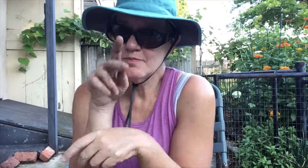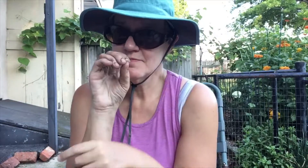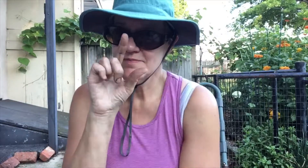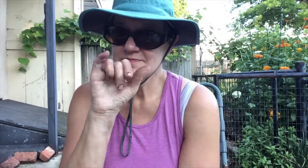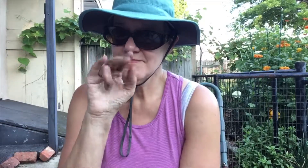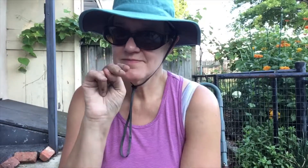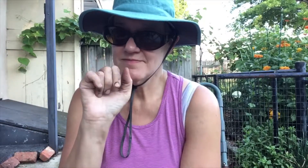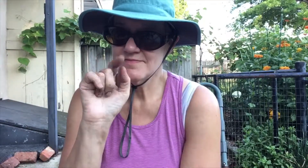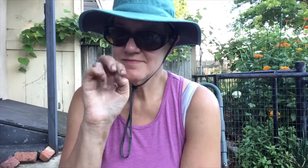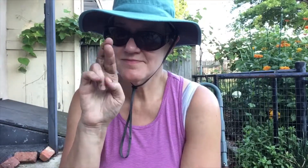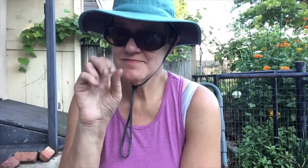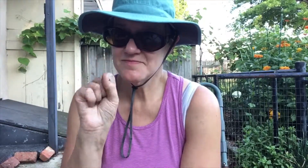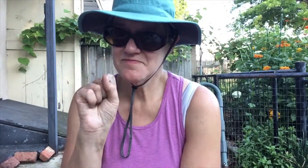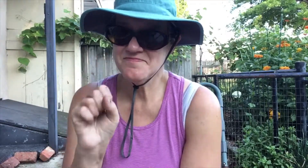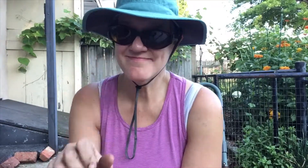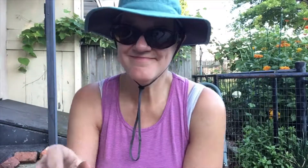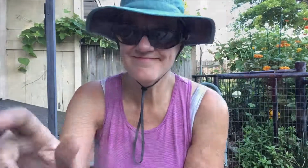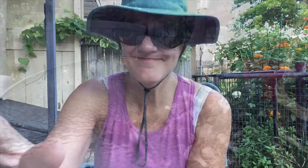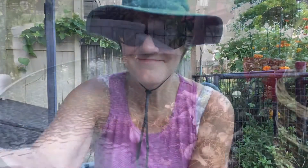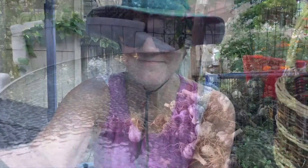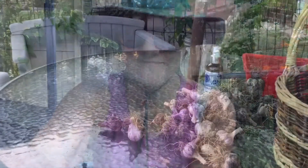take care of our pollinators.